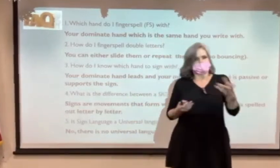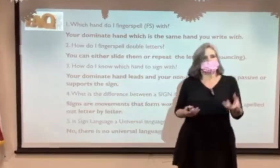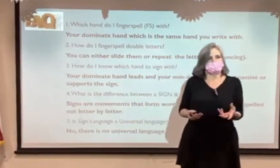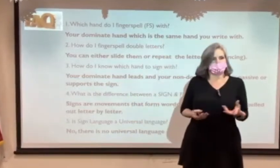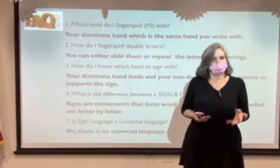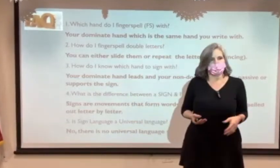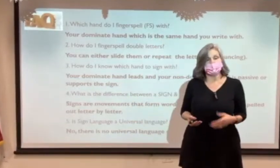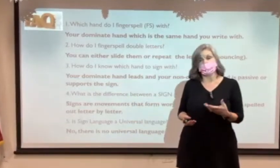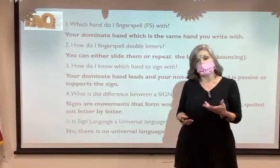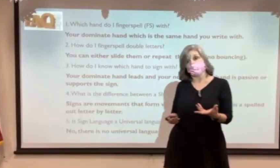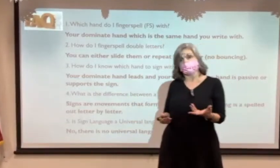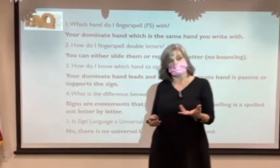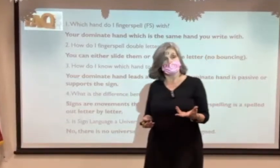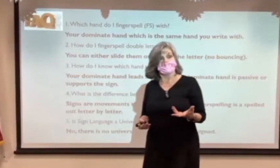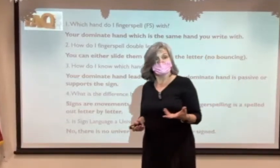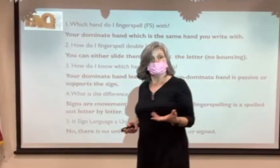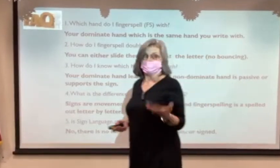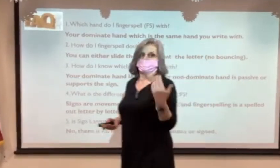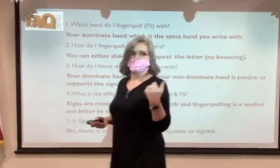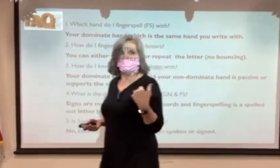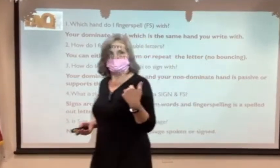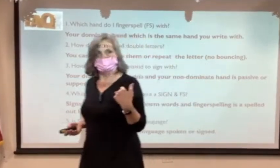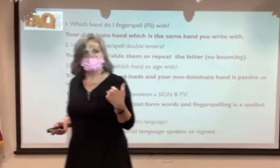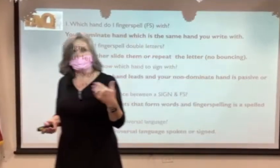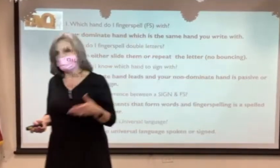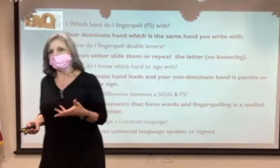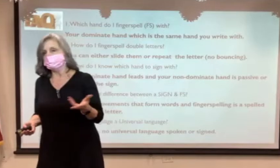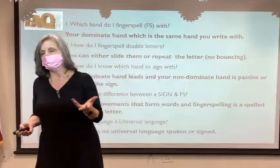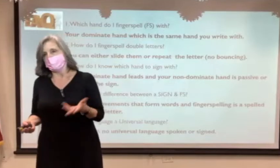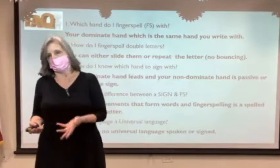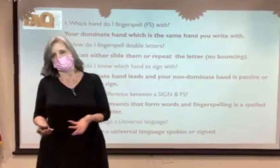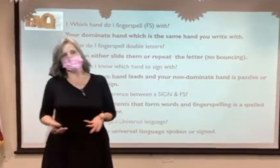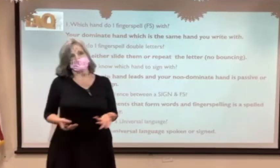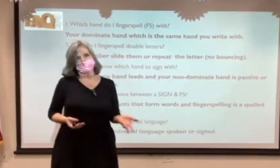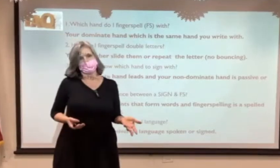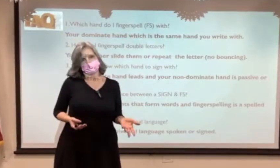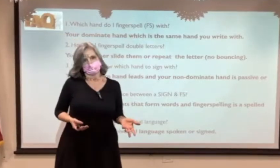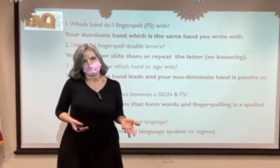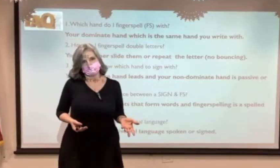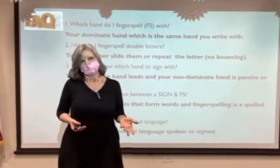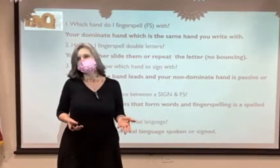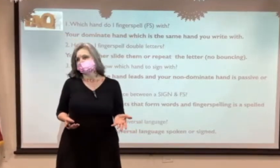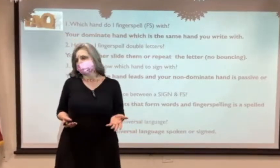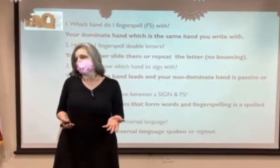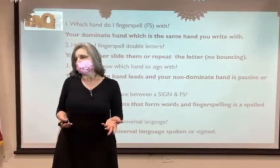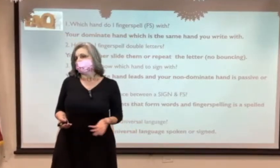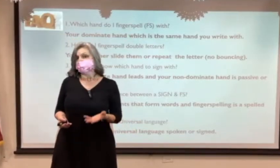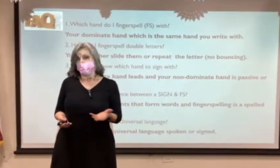the same thing. If I said kicks back in the day, New York didn't say kicks, we said sneakers. I'd say